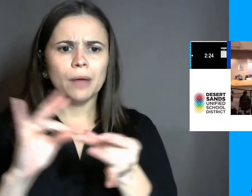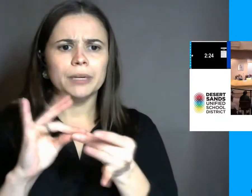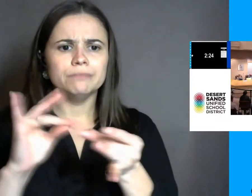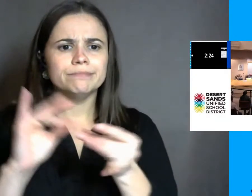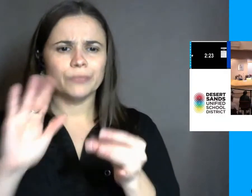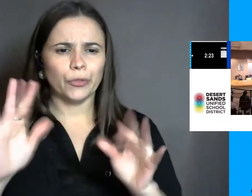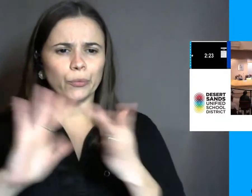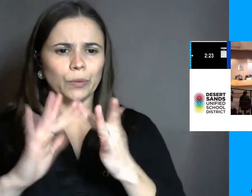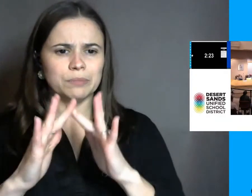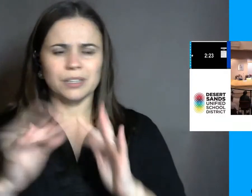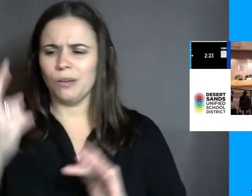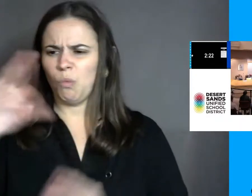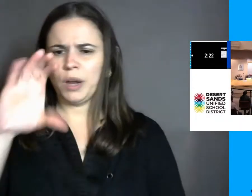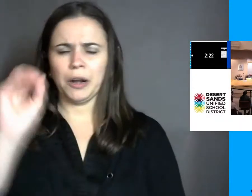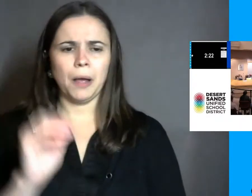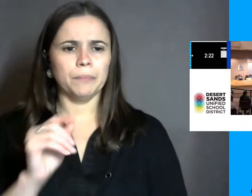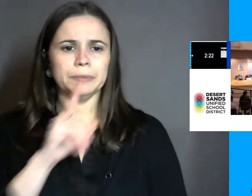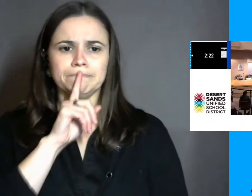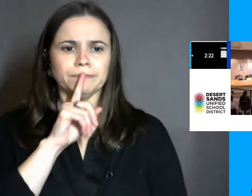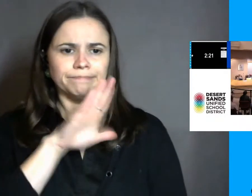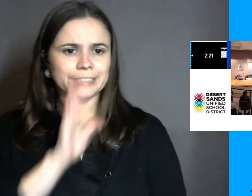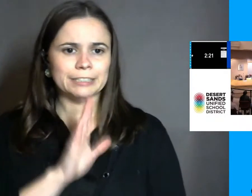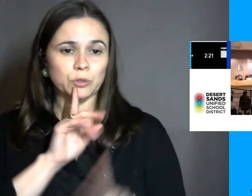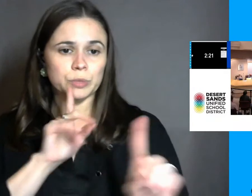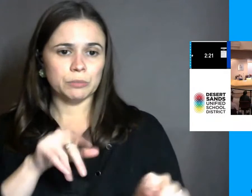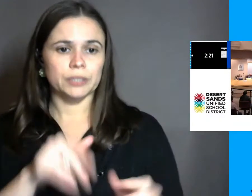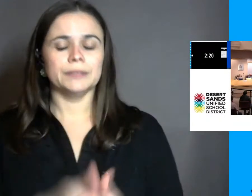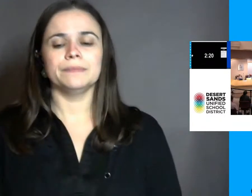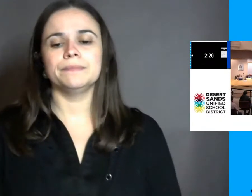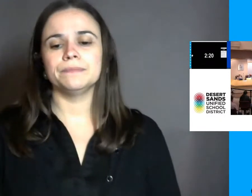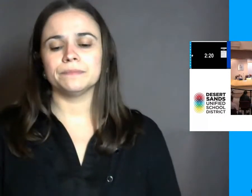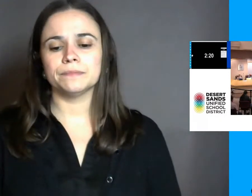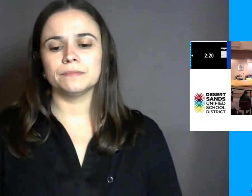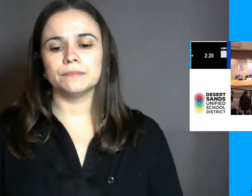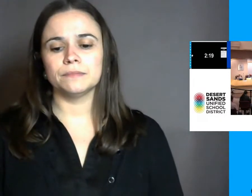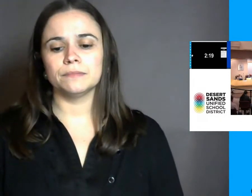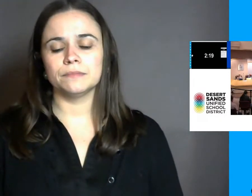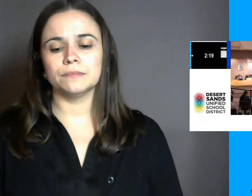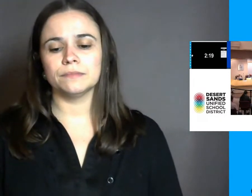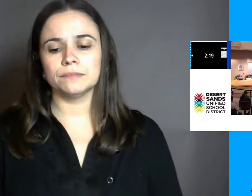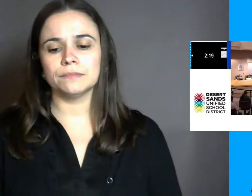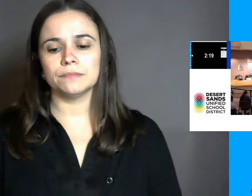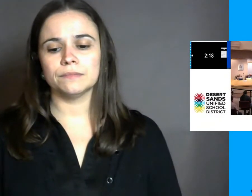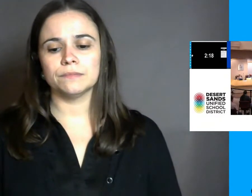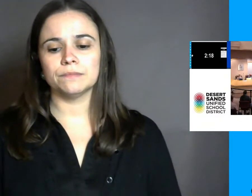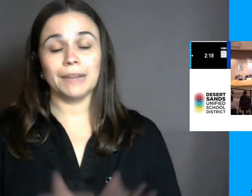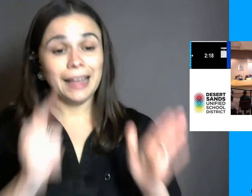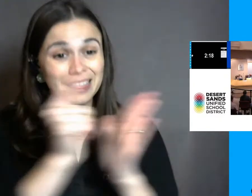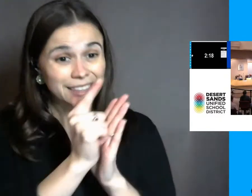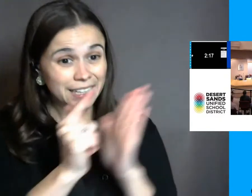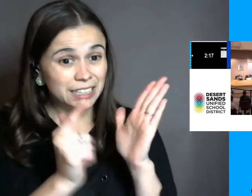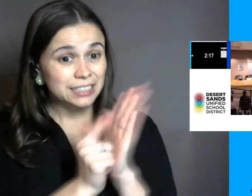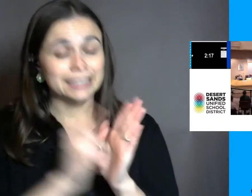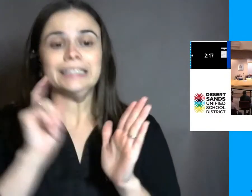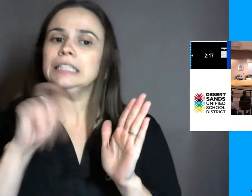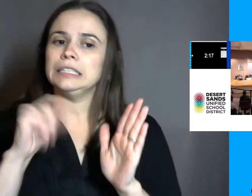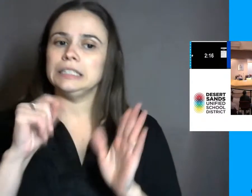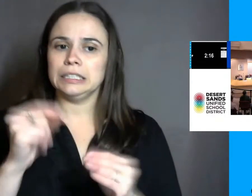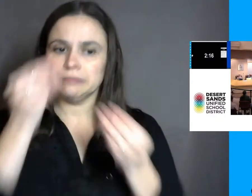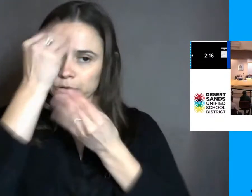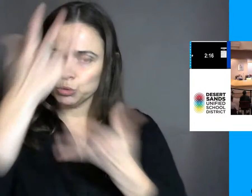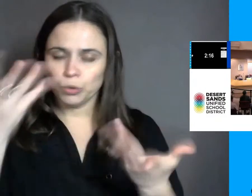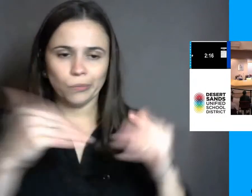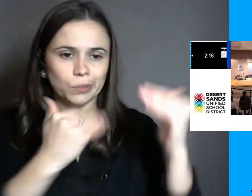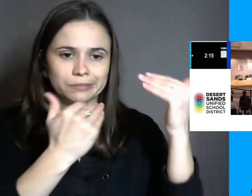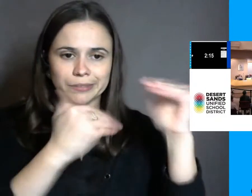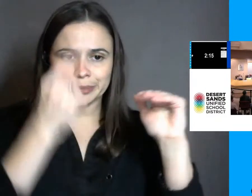to my inquiry. By law, the manufacturer is required to disclose the limitations of their masks they sell, and they